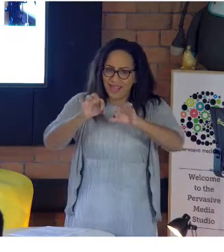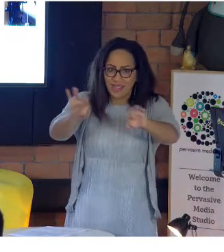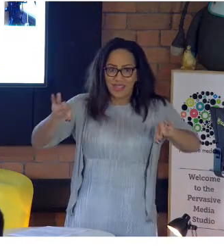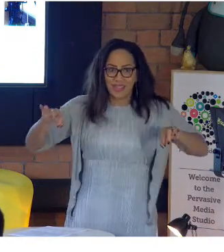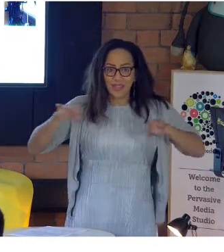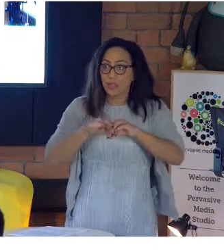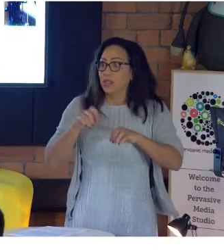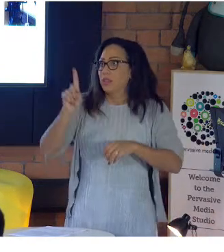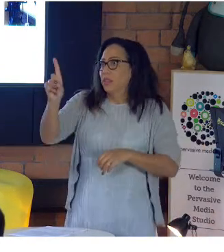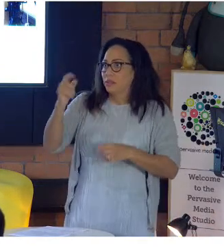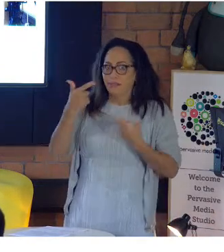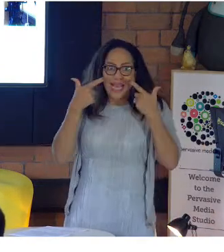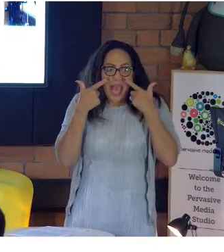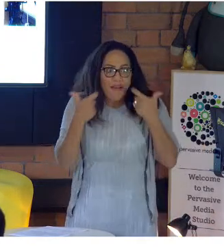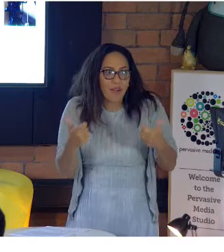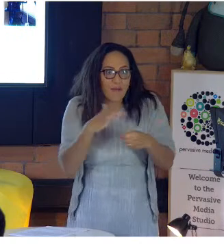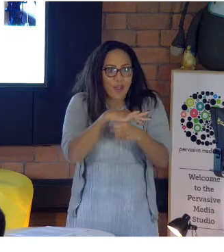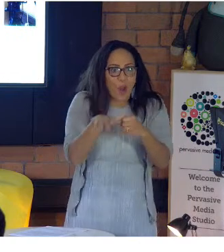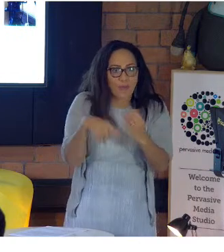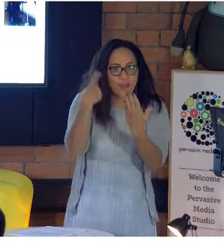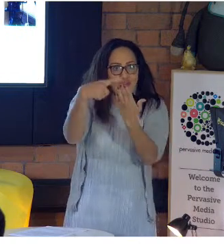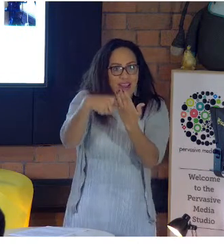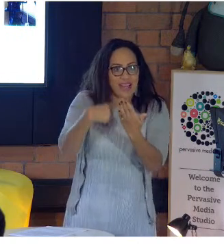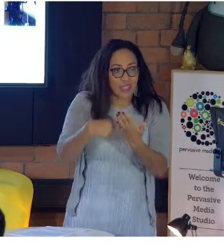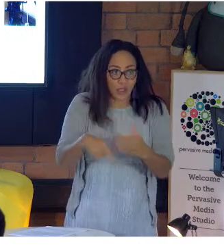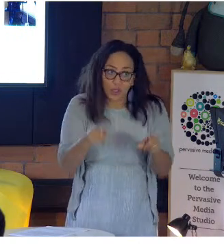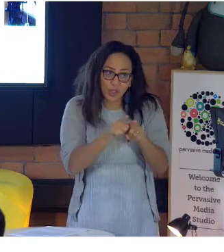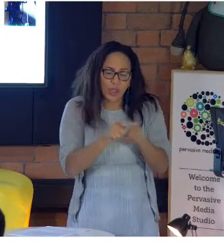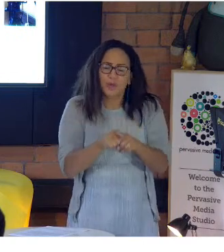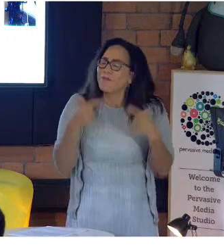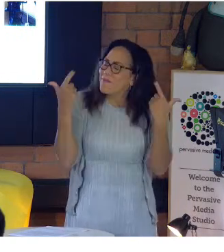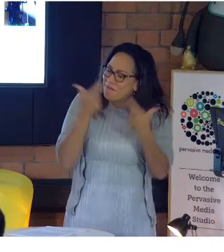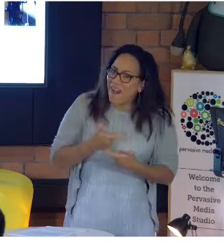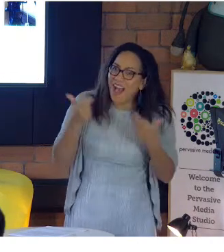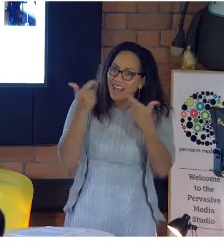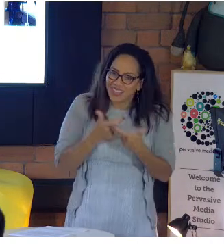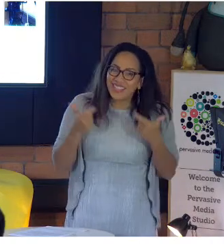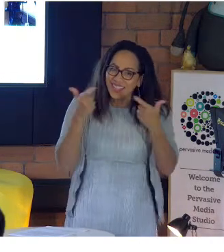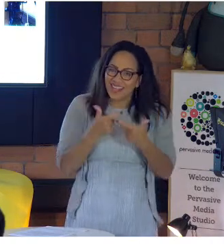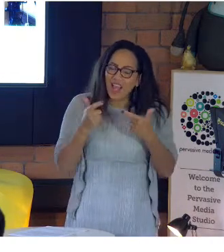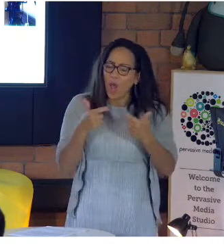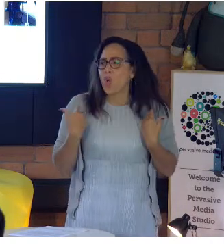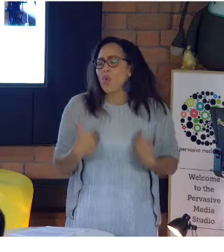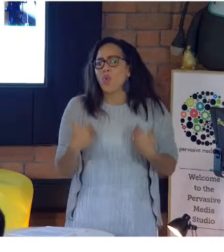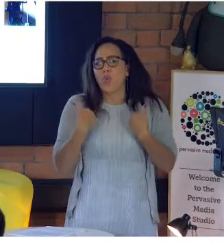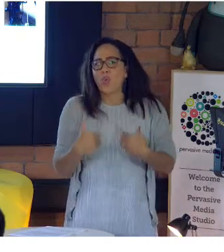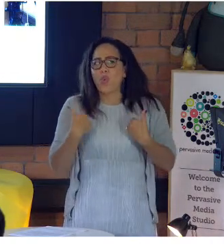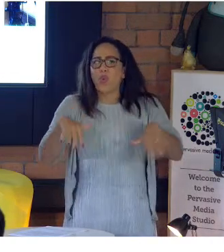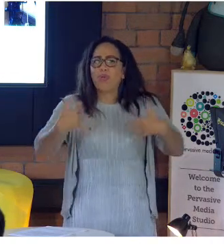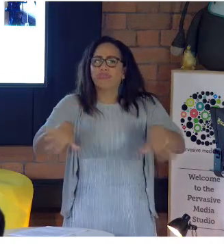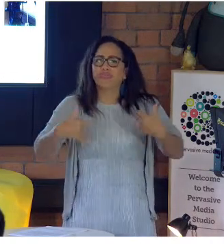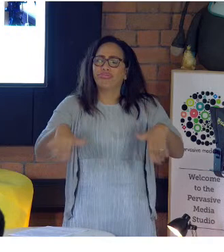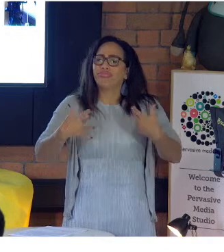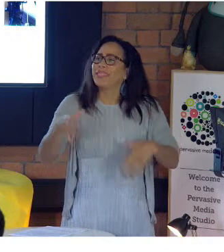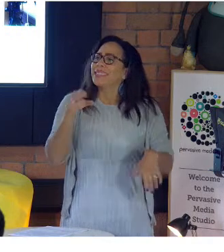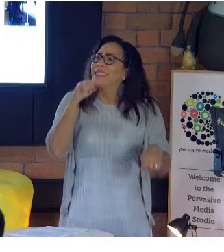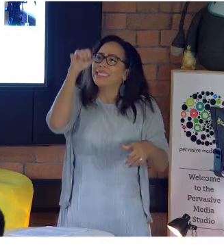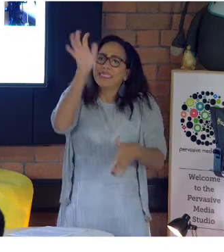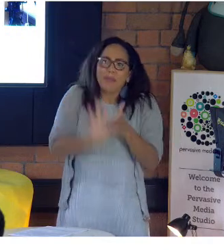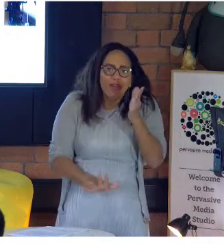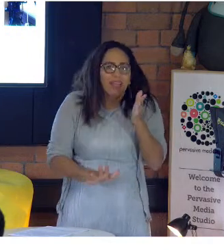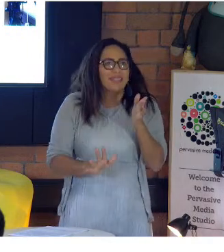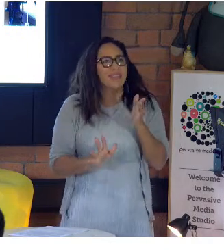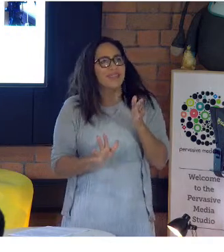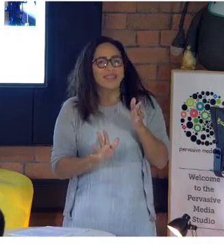COVID regulations and so on. It was really fun and it was a really rich experience. Just 2 words in terms